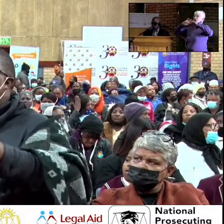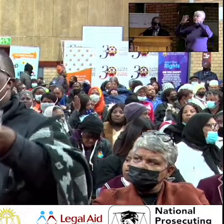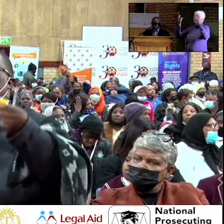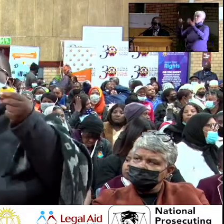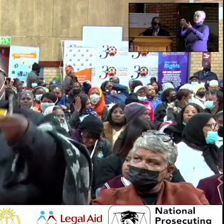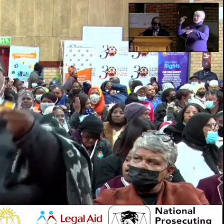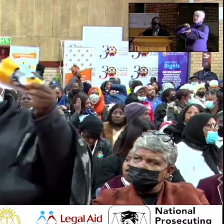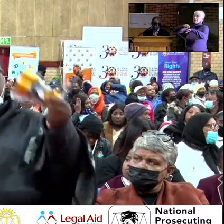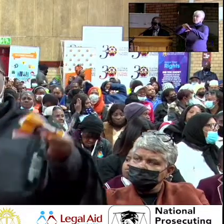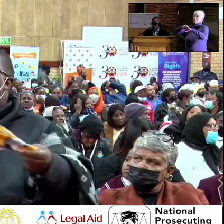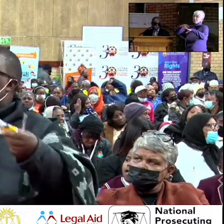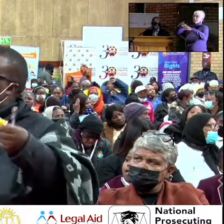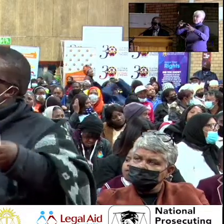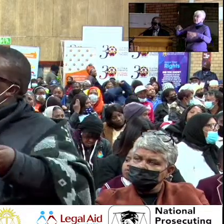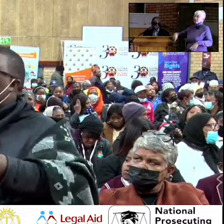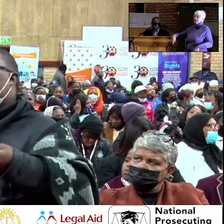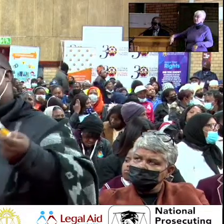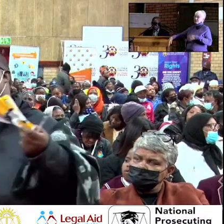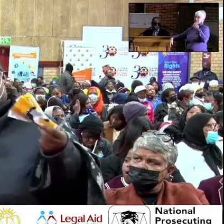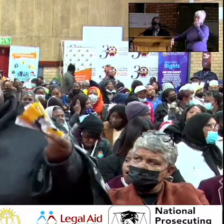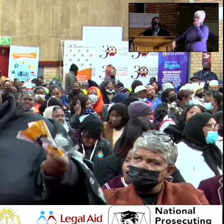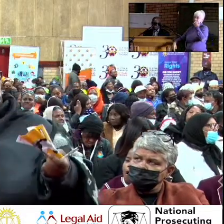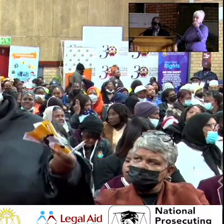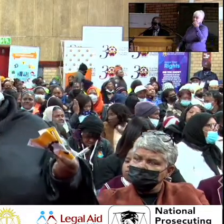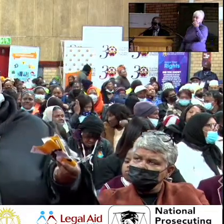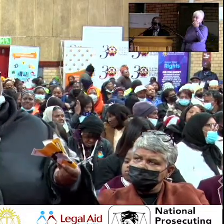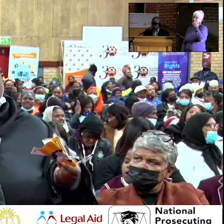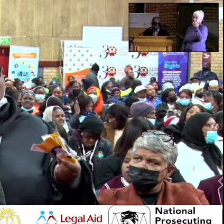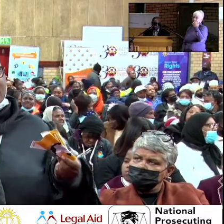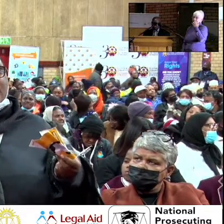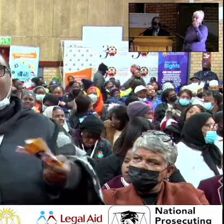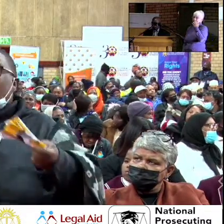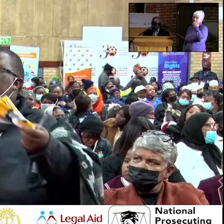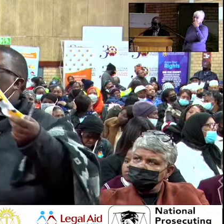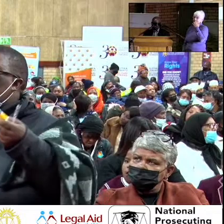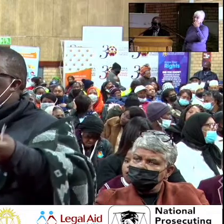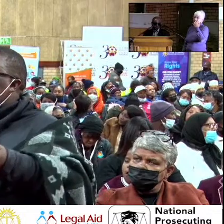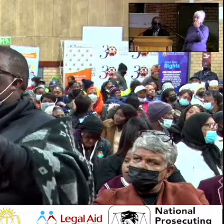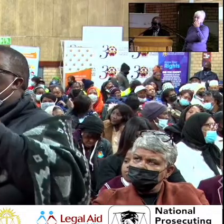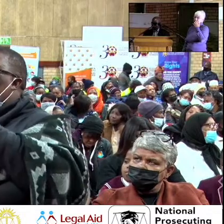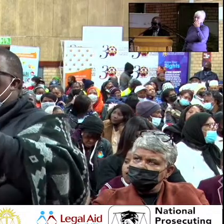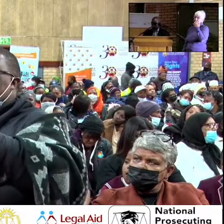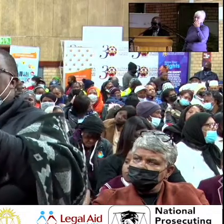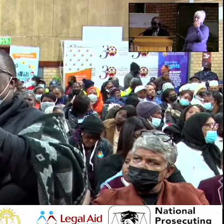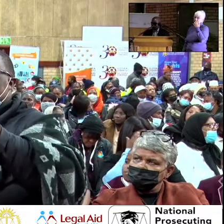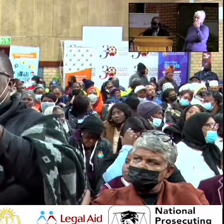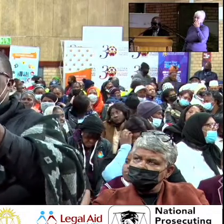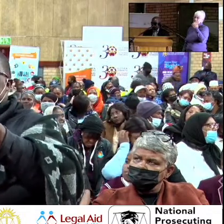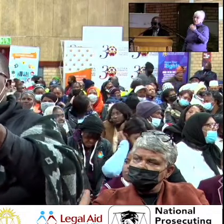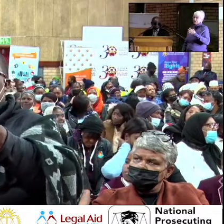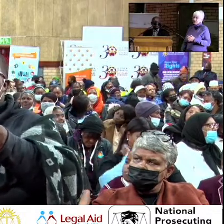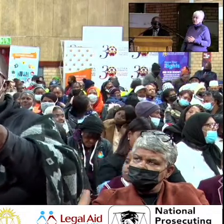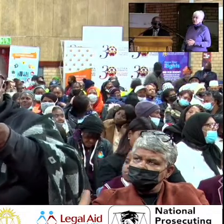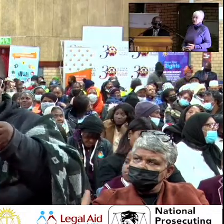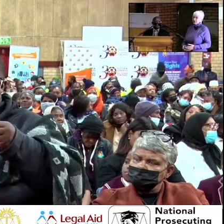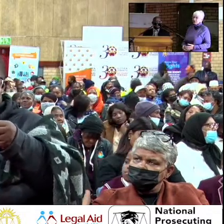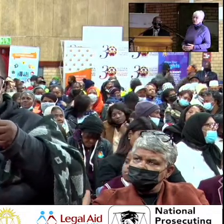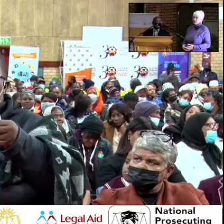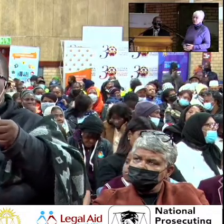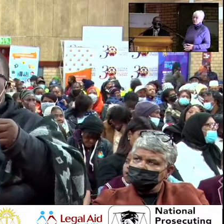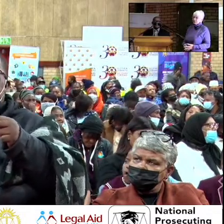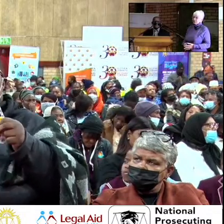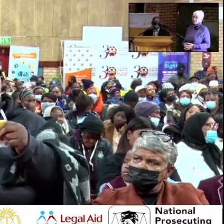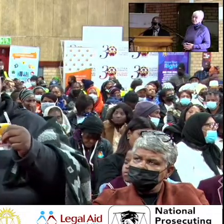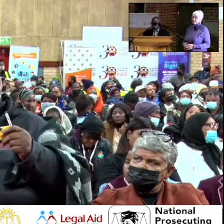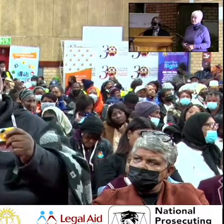point, you give a sentence to someone who is actually innocent. And that particular person goes and sits in jail for so many